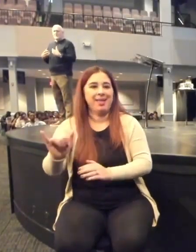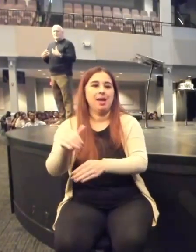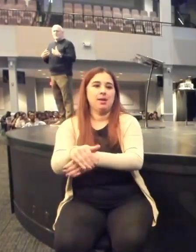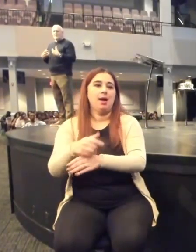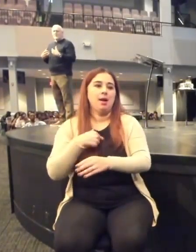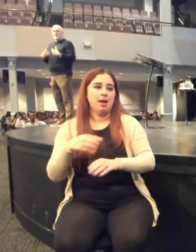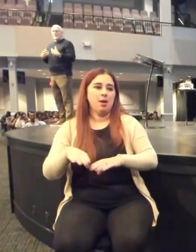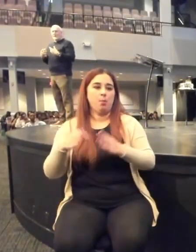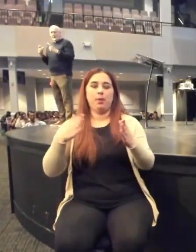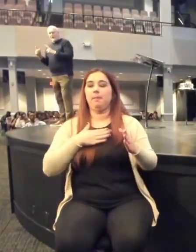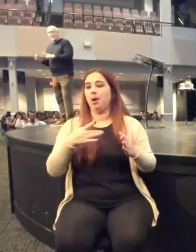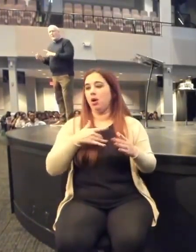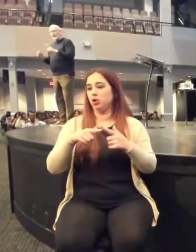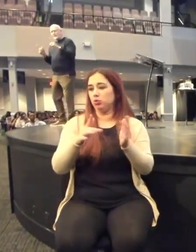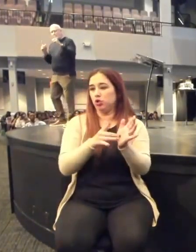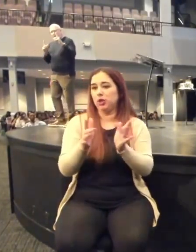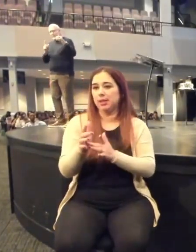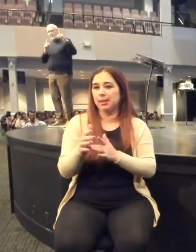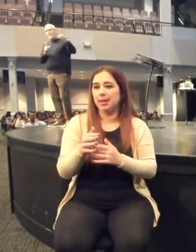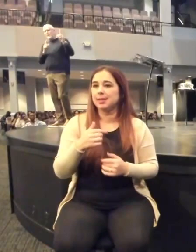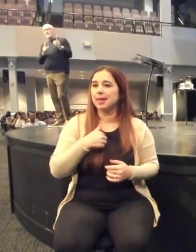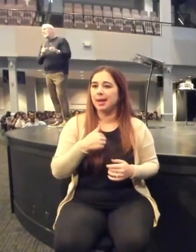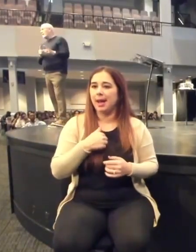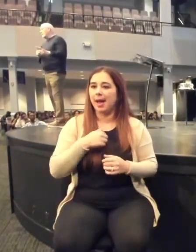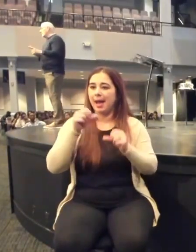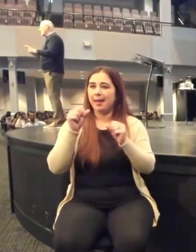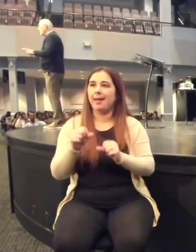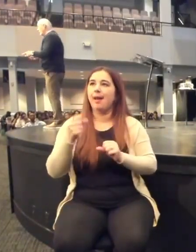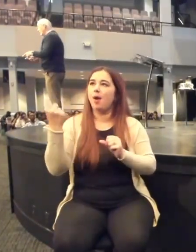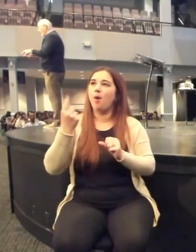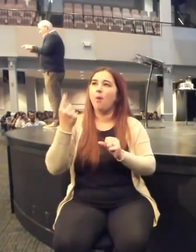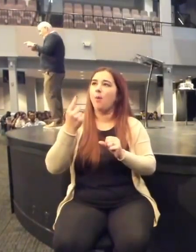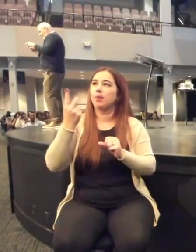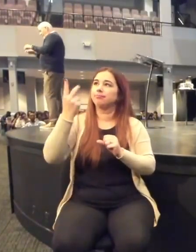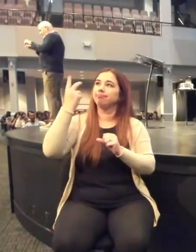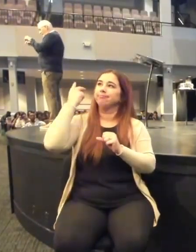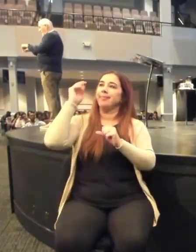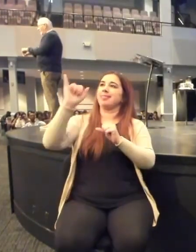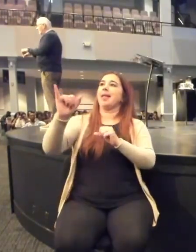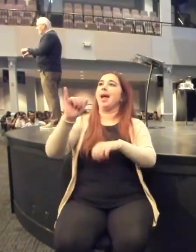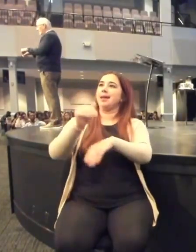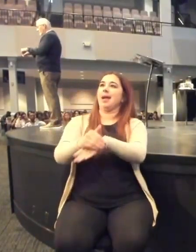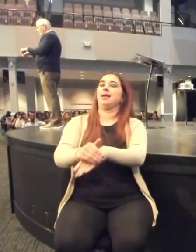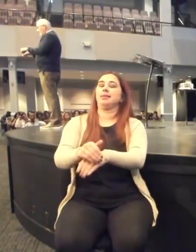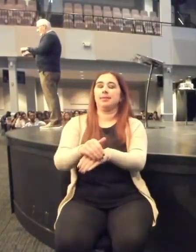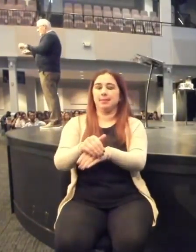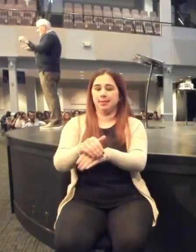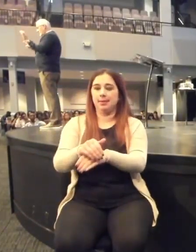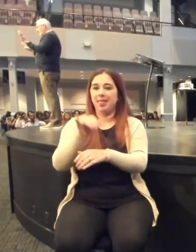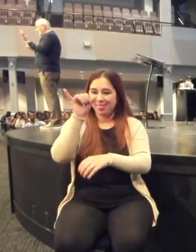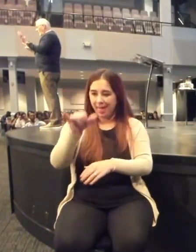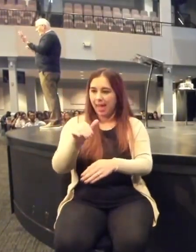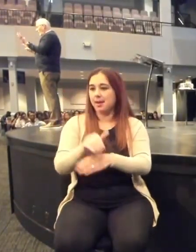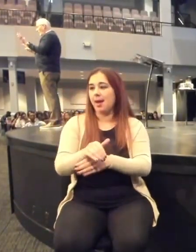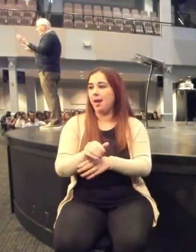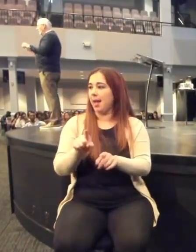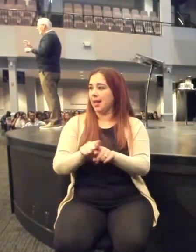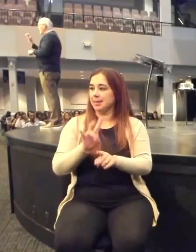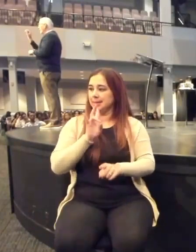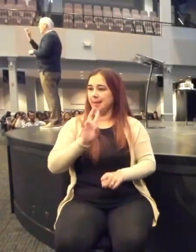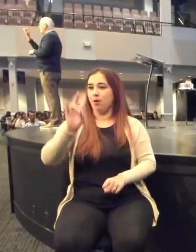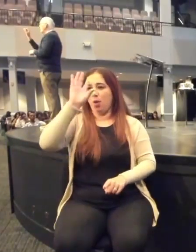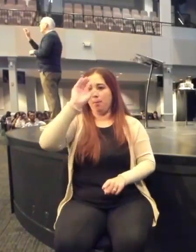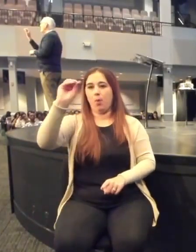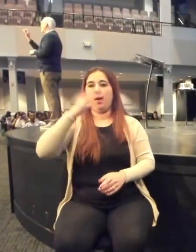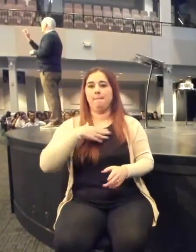to Jesus. And I can go back to that moment in time and know that night, as a 7-year-old boy,